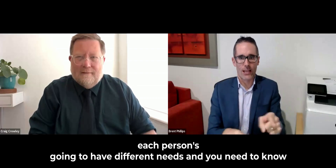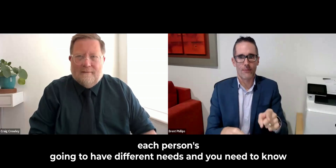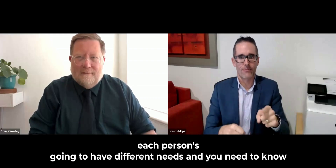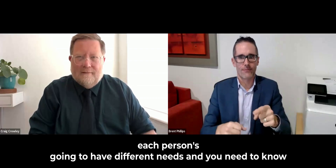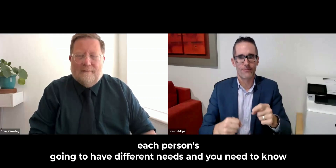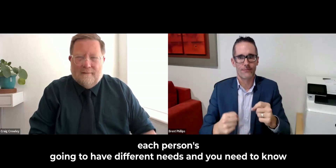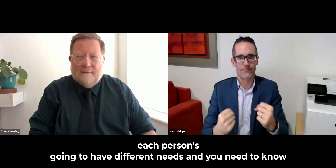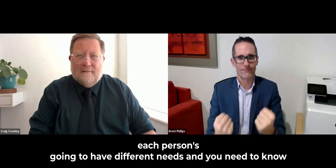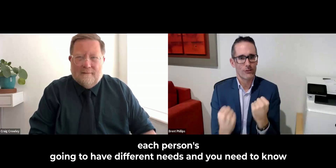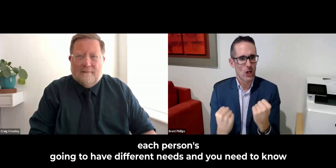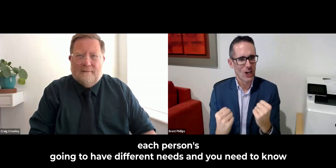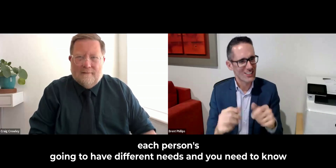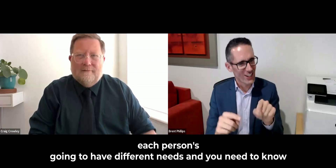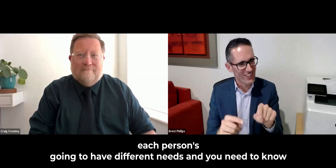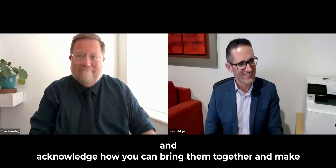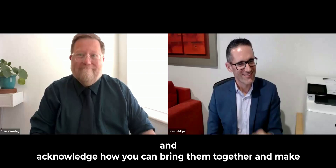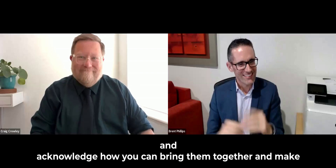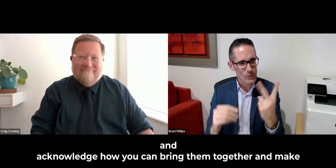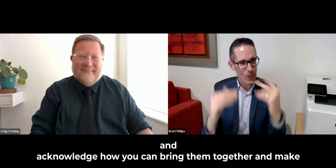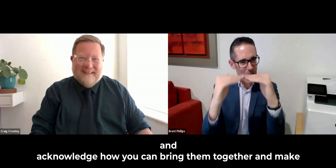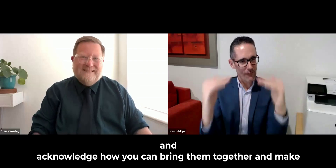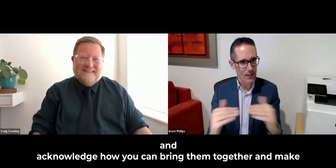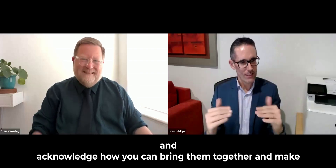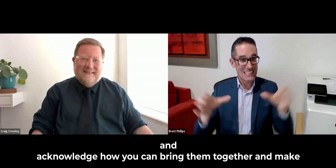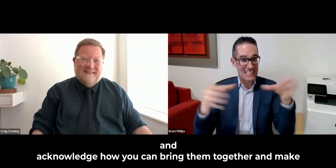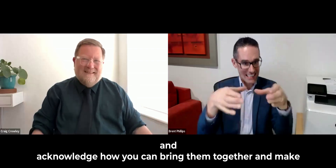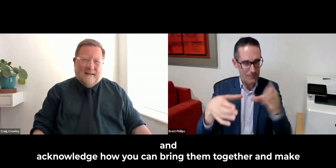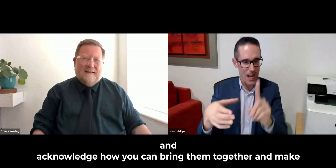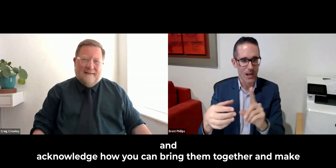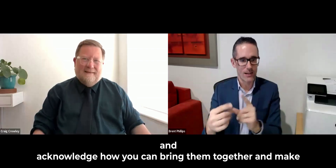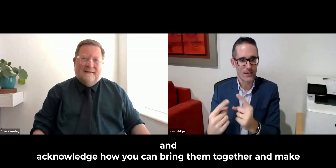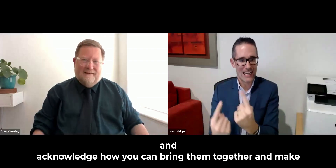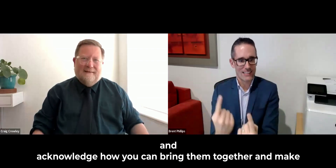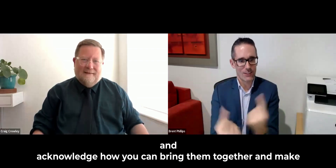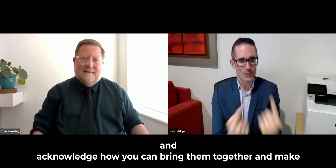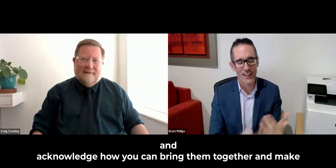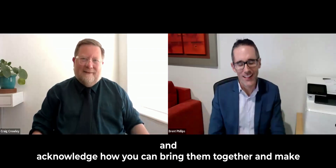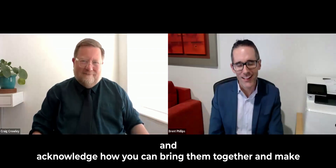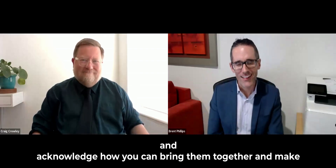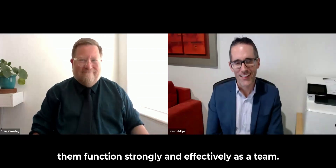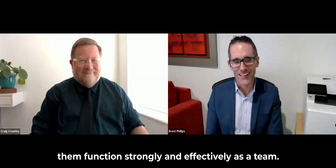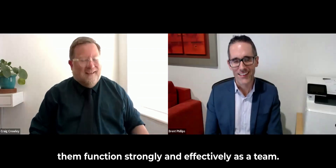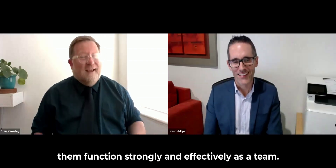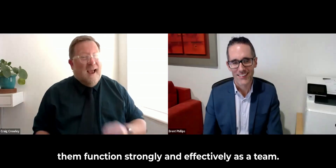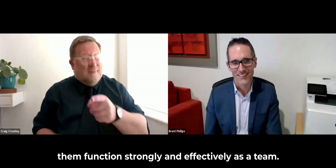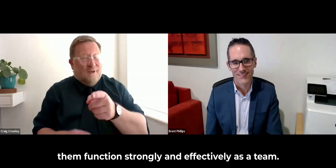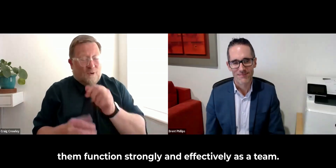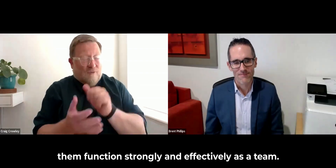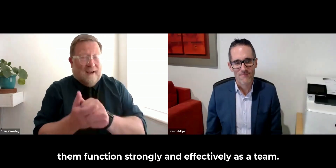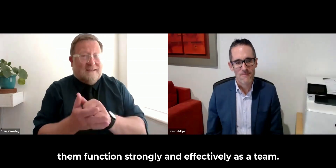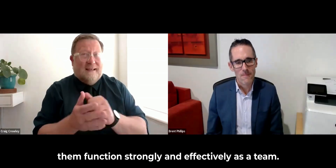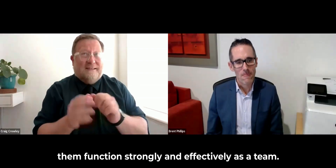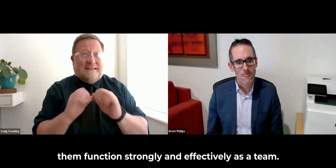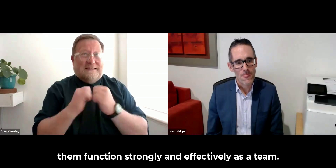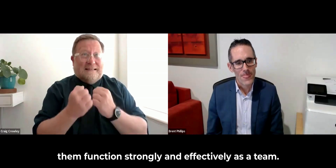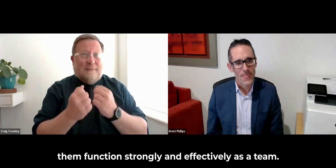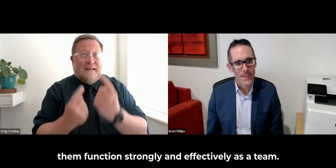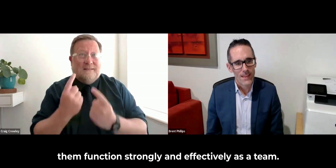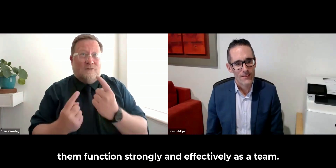different needs, and you need to know and acknowledge how you can bring them together and make them function strongly and effectively